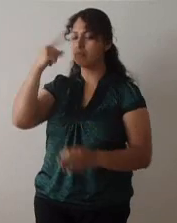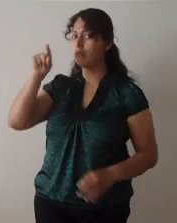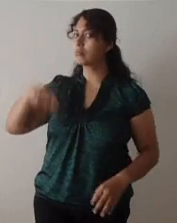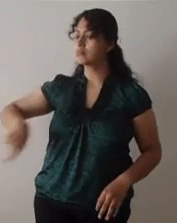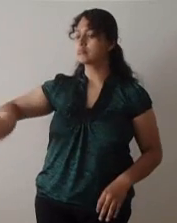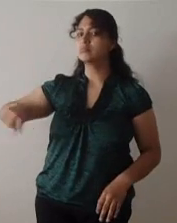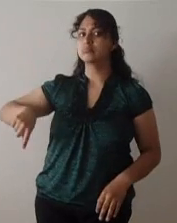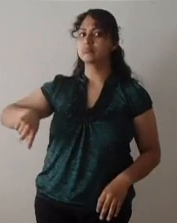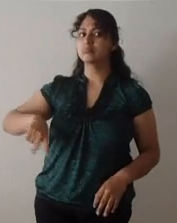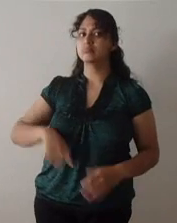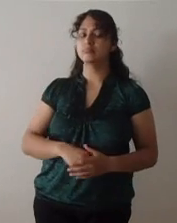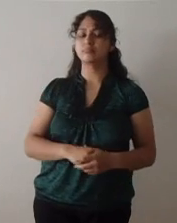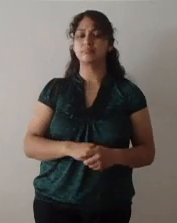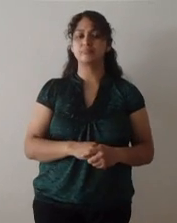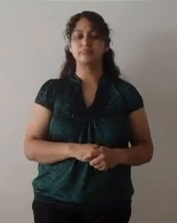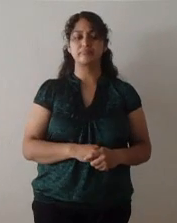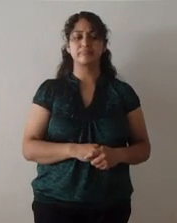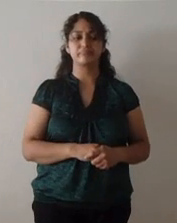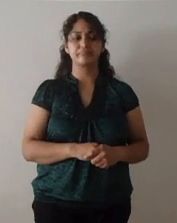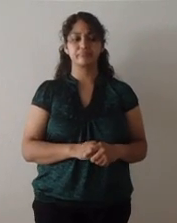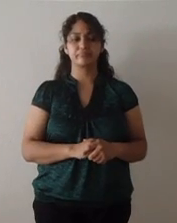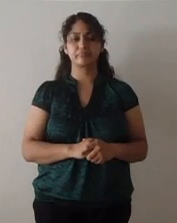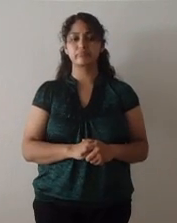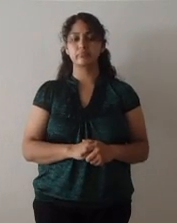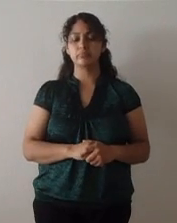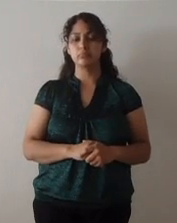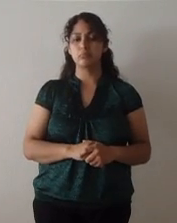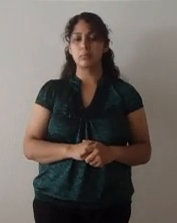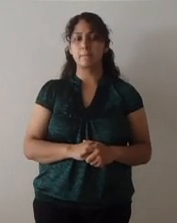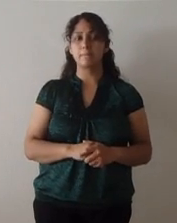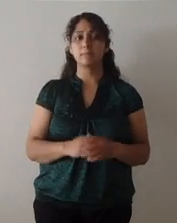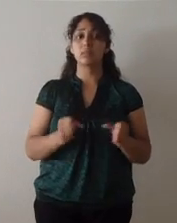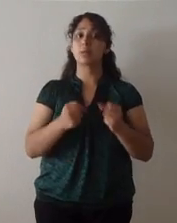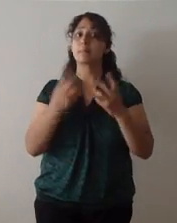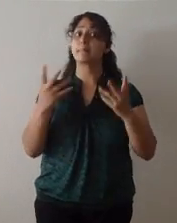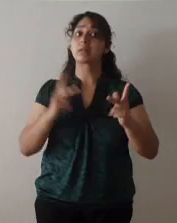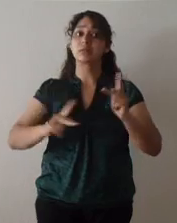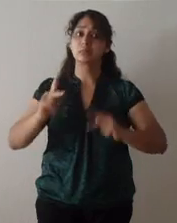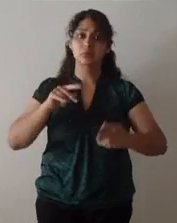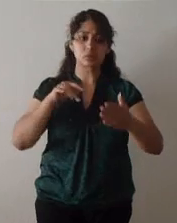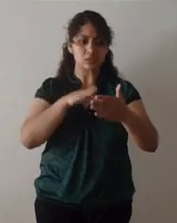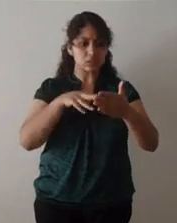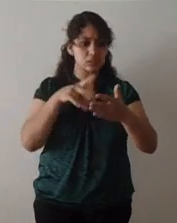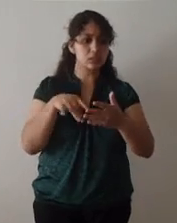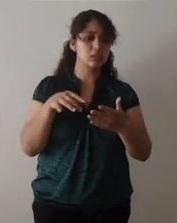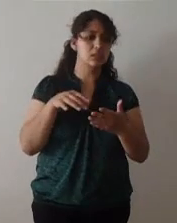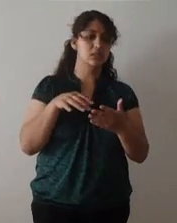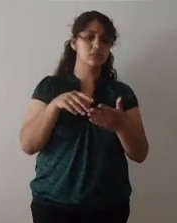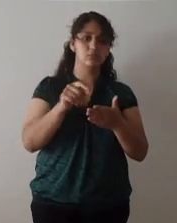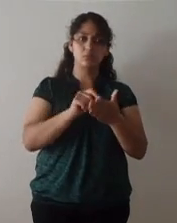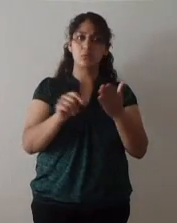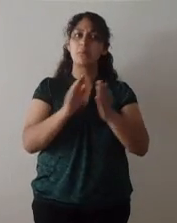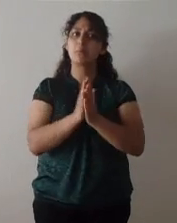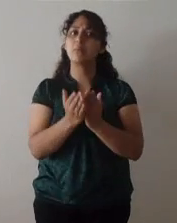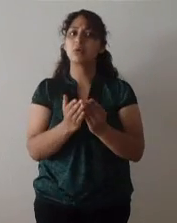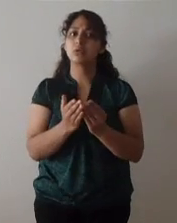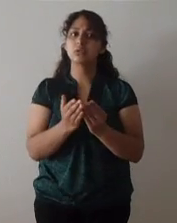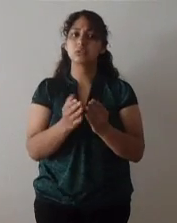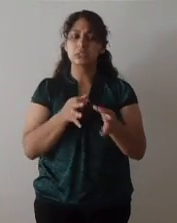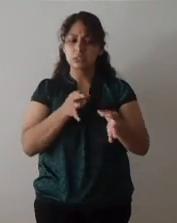growing body of literature attests to the recognition that a child's social competence from 8 to 12 or 13 years of age is defined